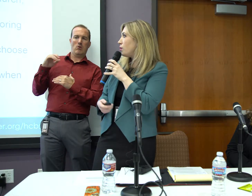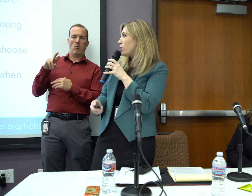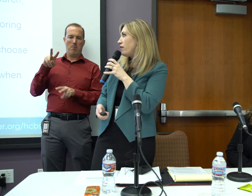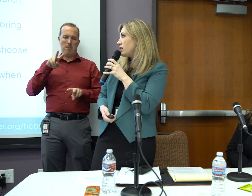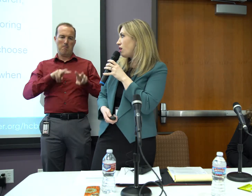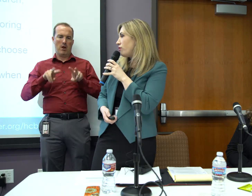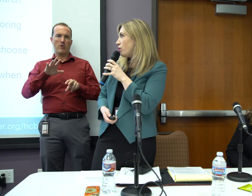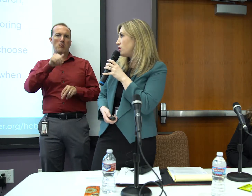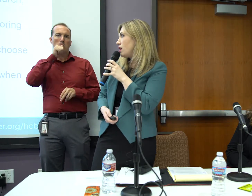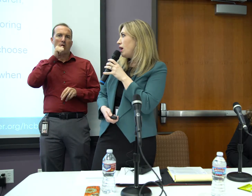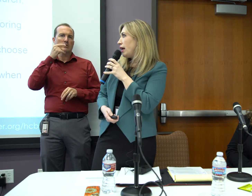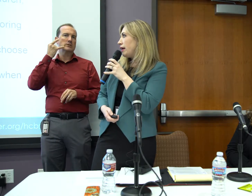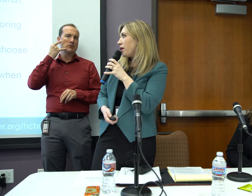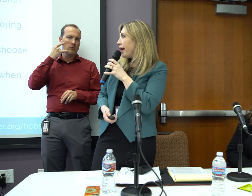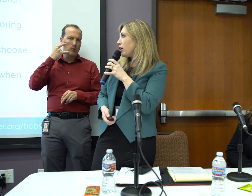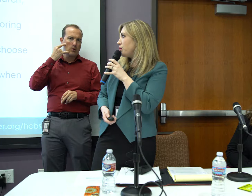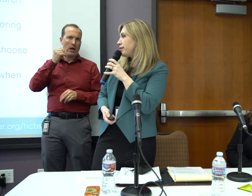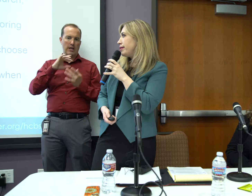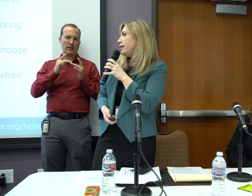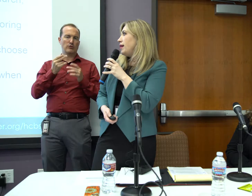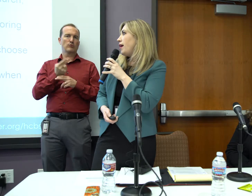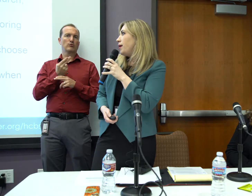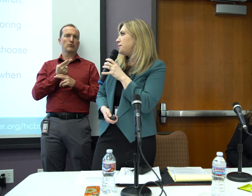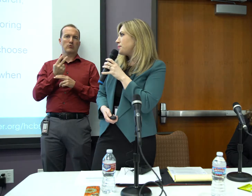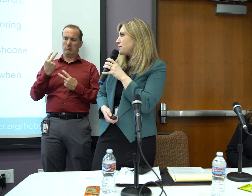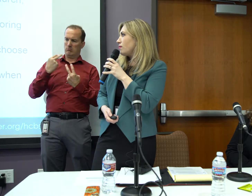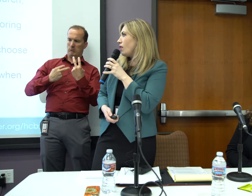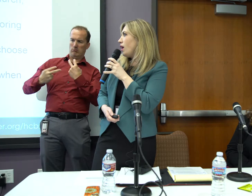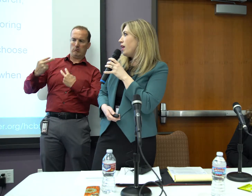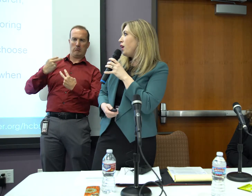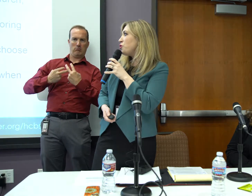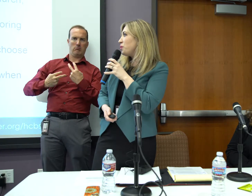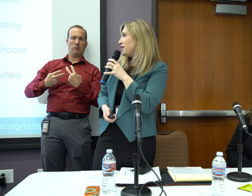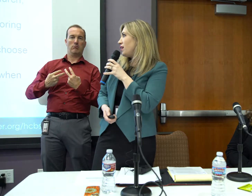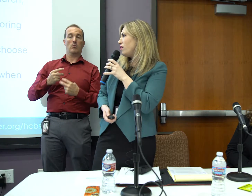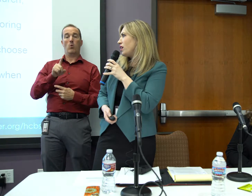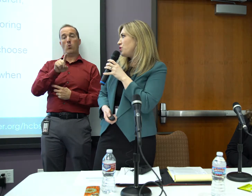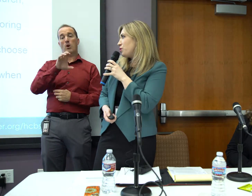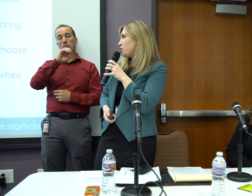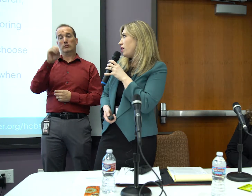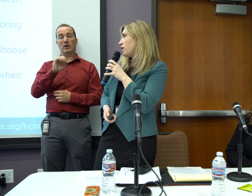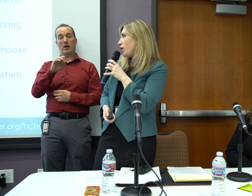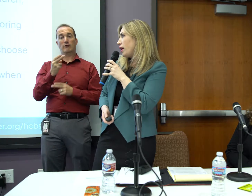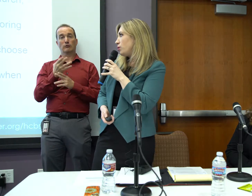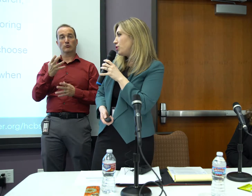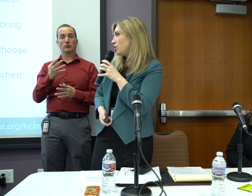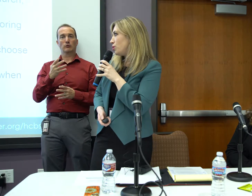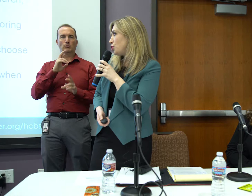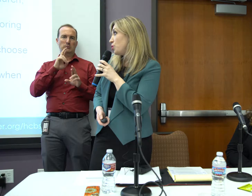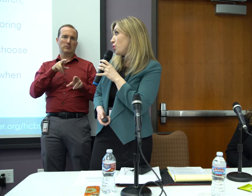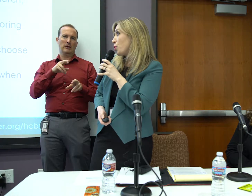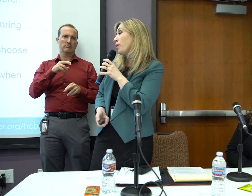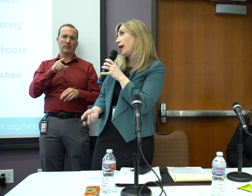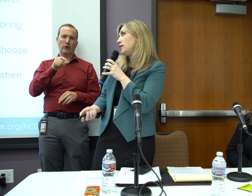their private cell phones and internet use. And 100% of the consumers responded that they were not able